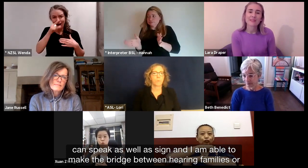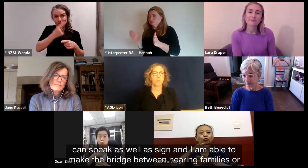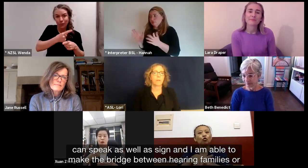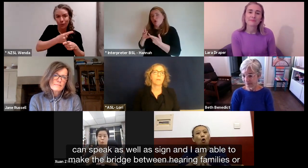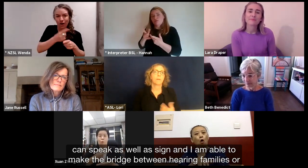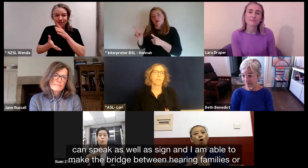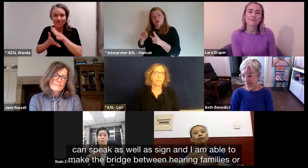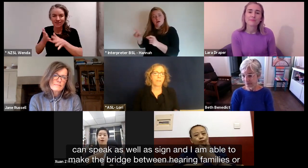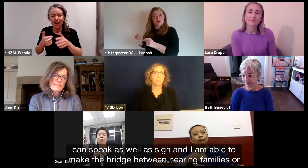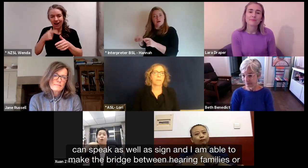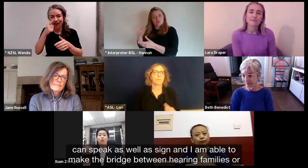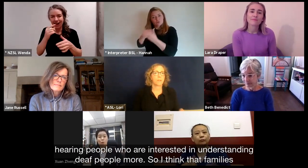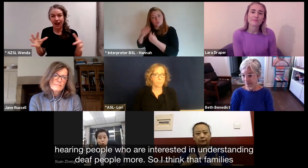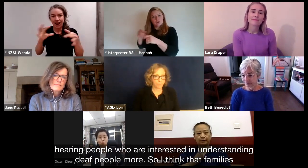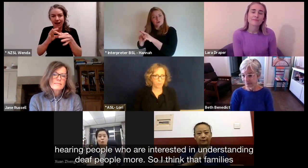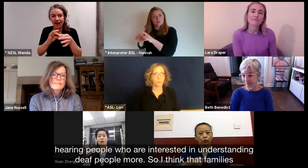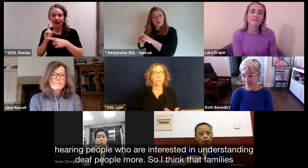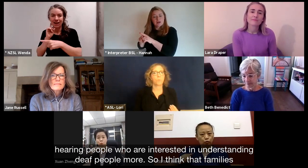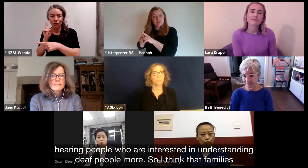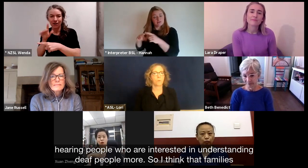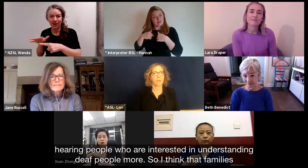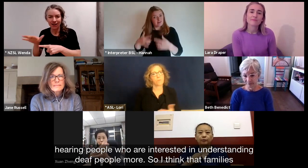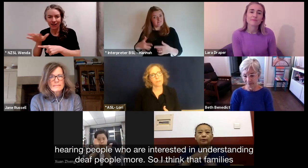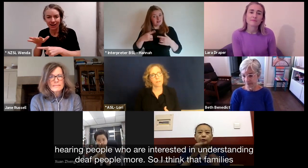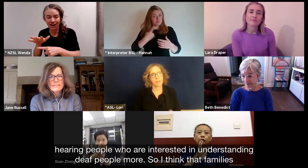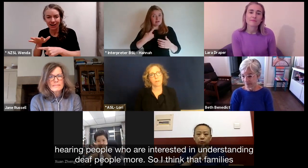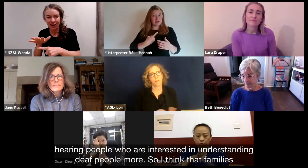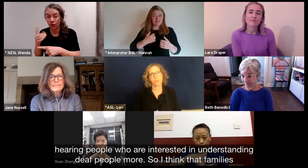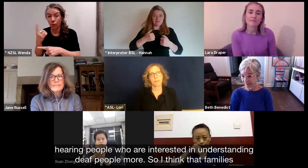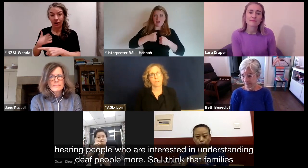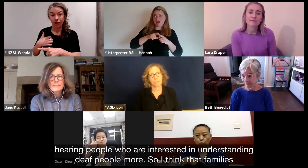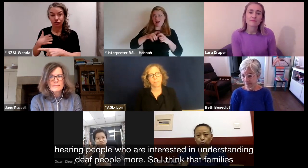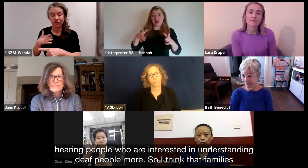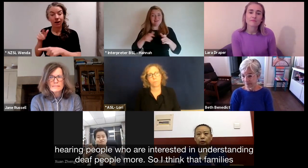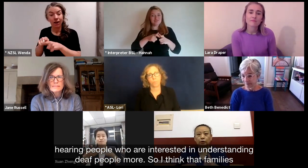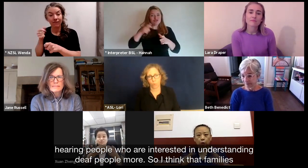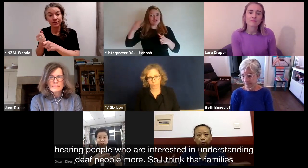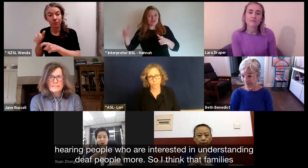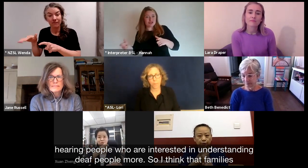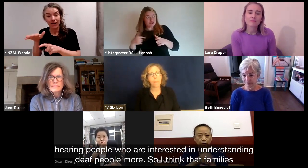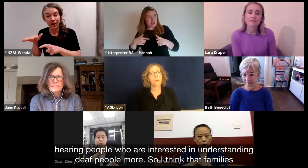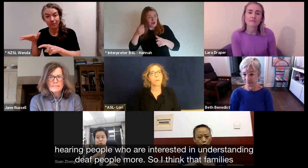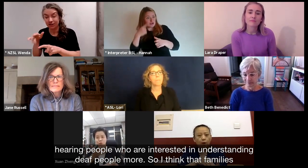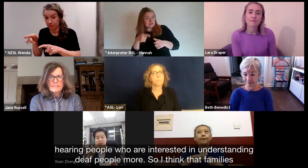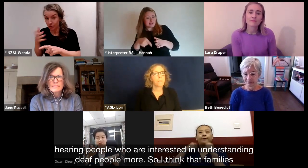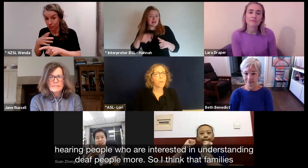bridge between hearing families or hearing people who are interested in understanding deaf people more.